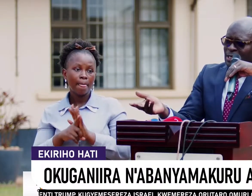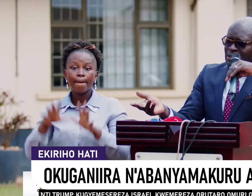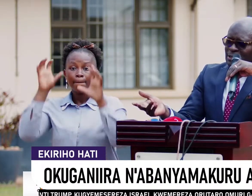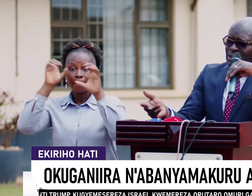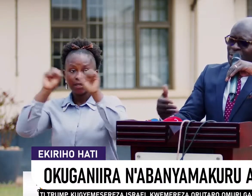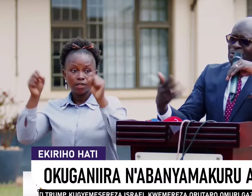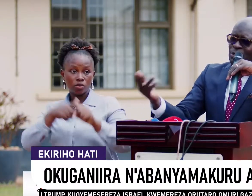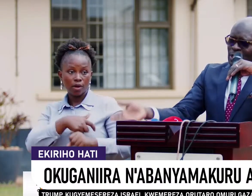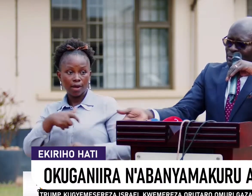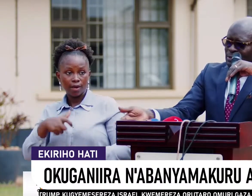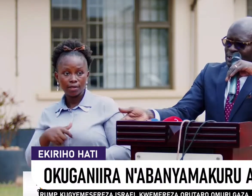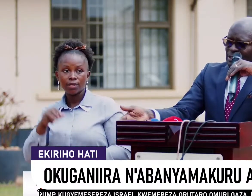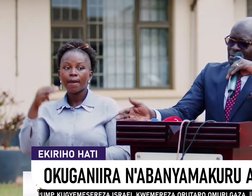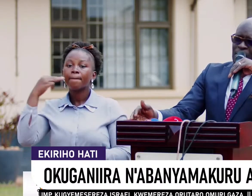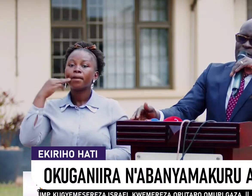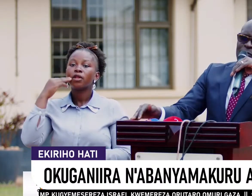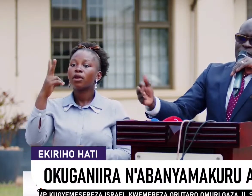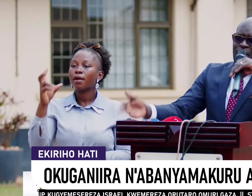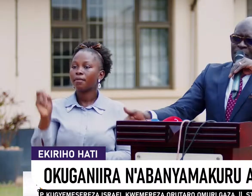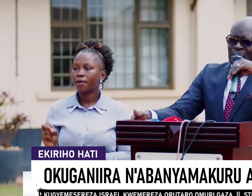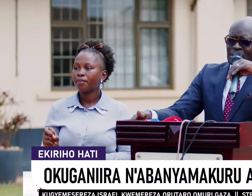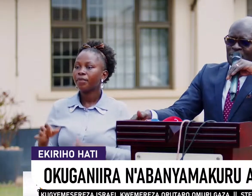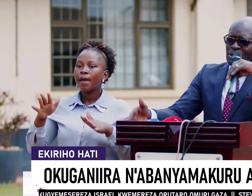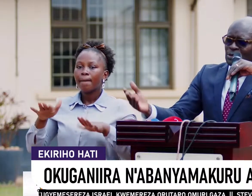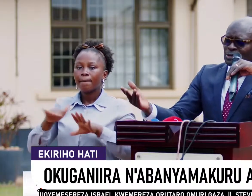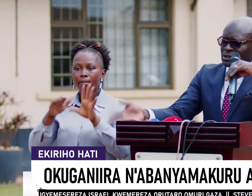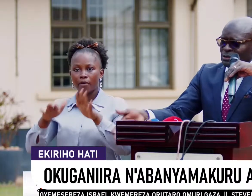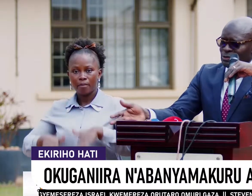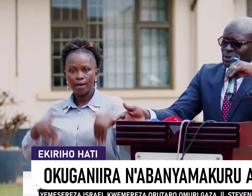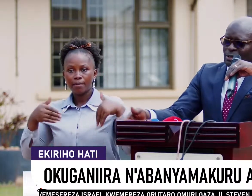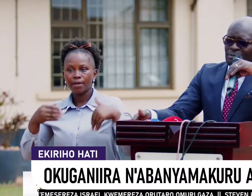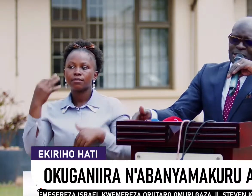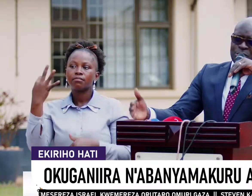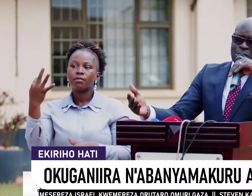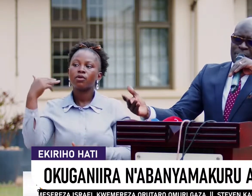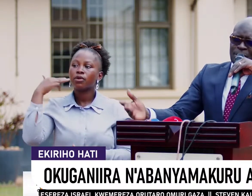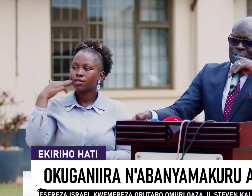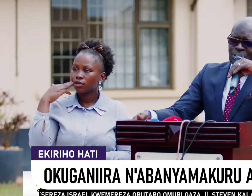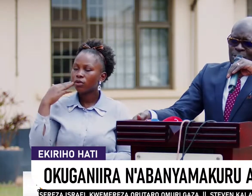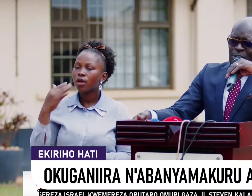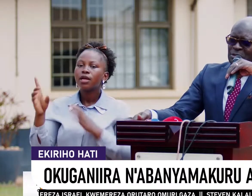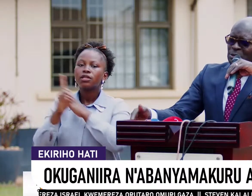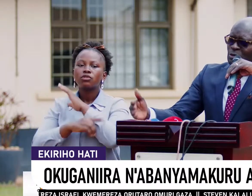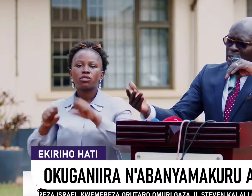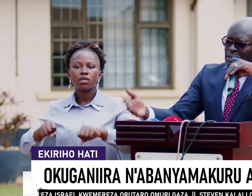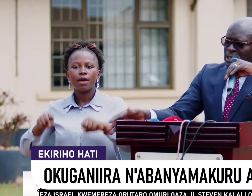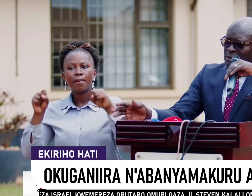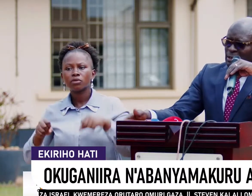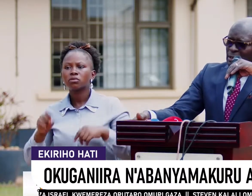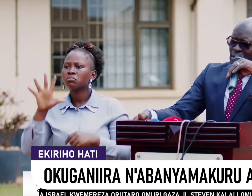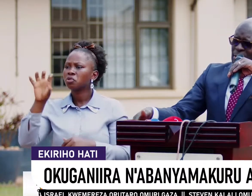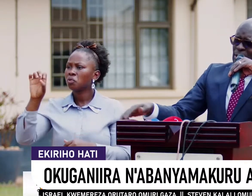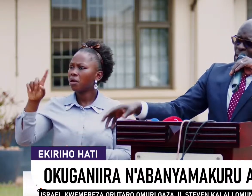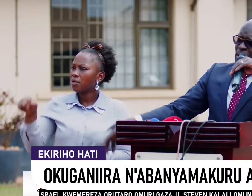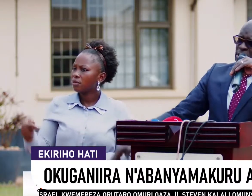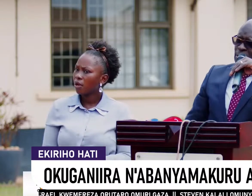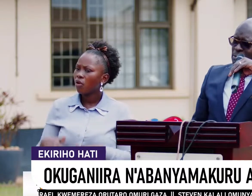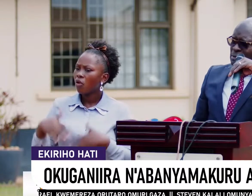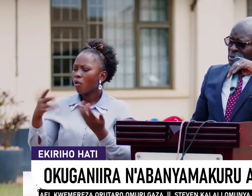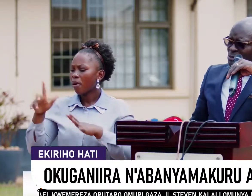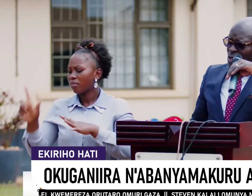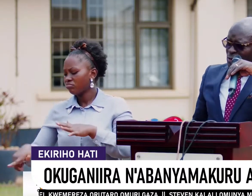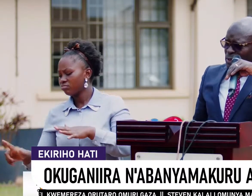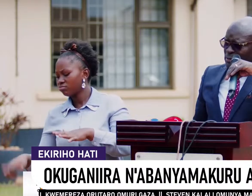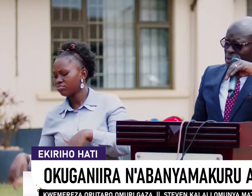presidential candidates $2,000,000, ba member of parliament $3,000,000, ba district chairperson oba $5,000,000, oba bano bawansi